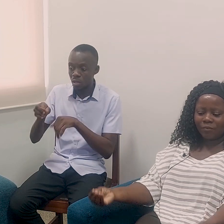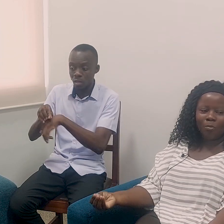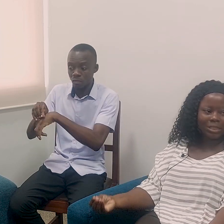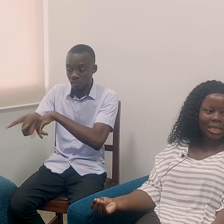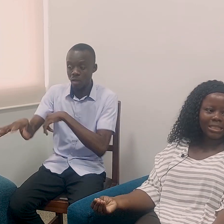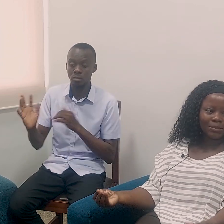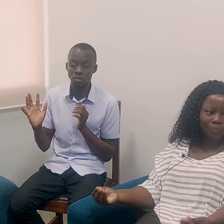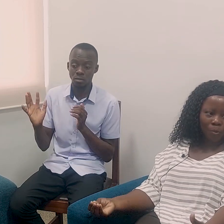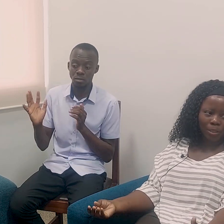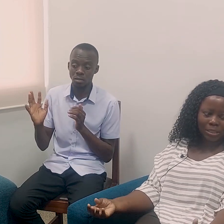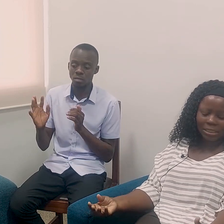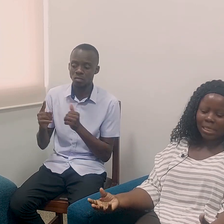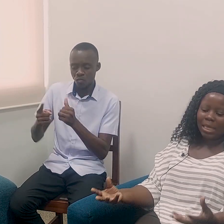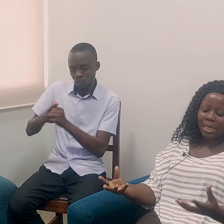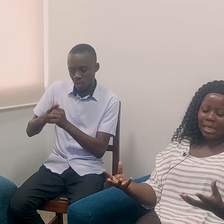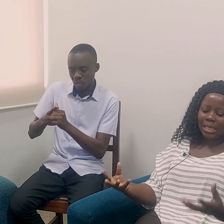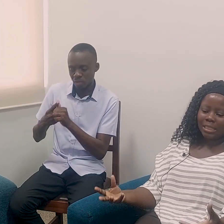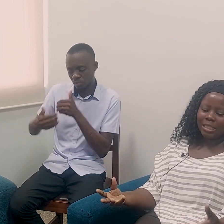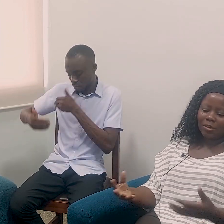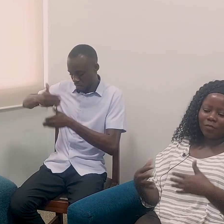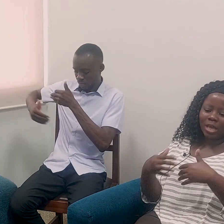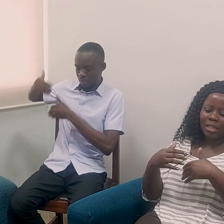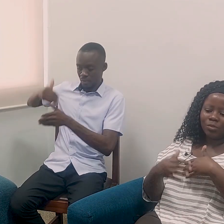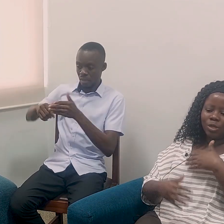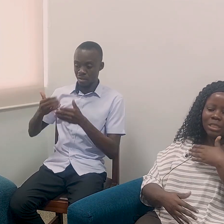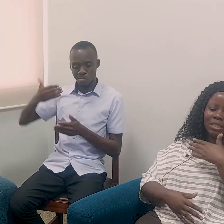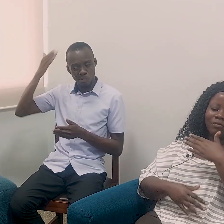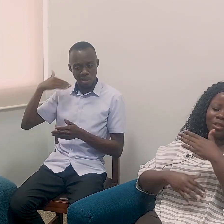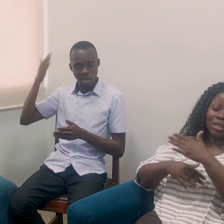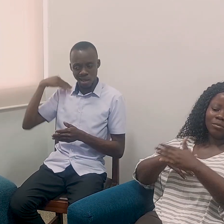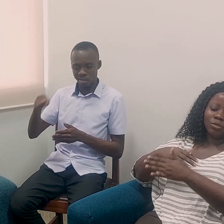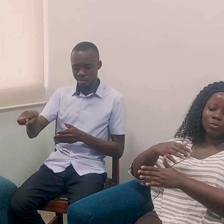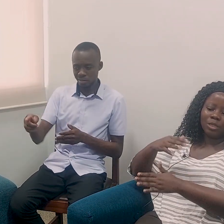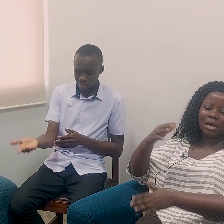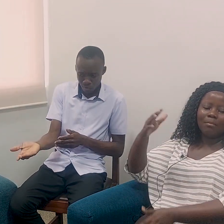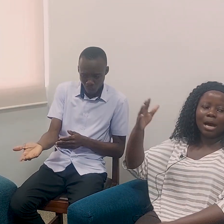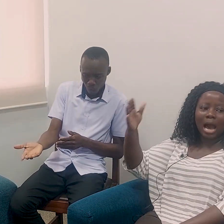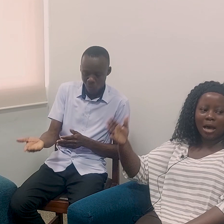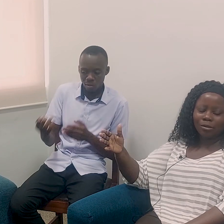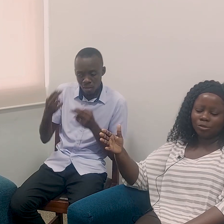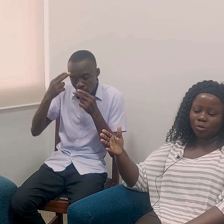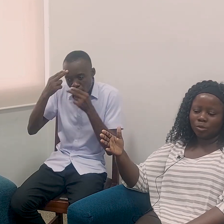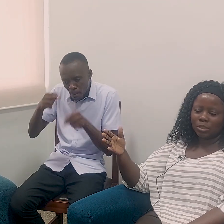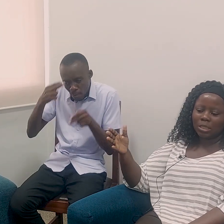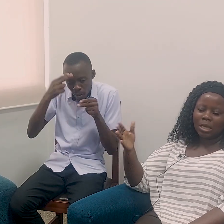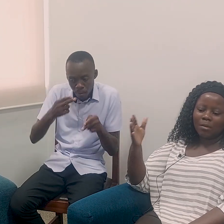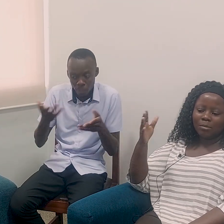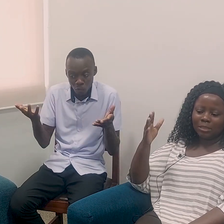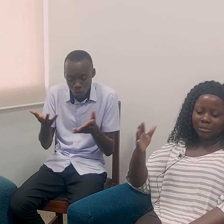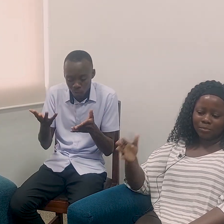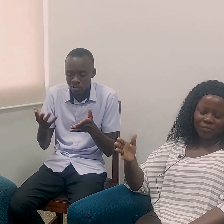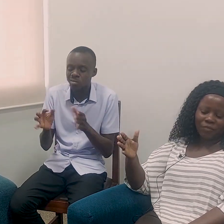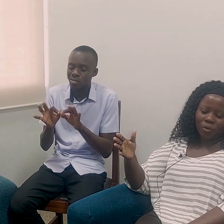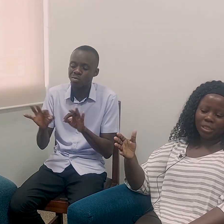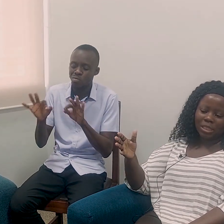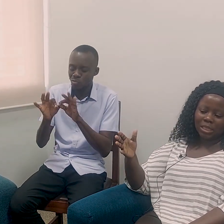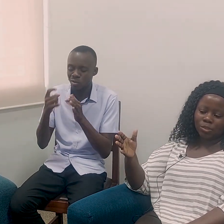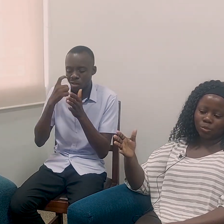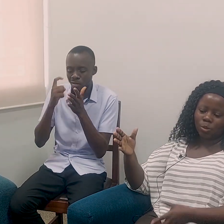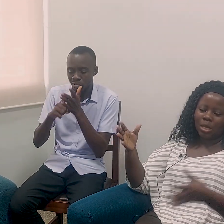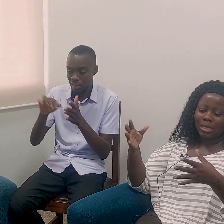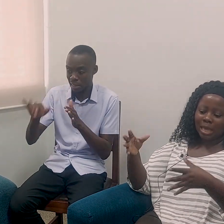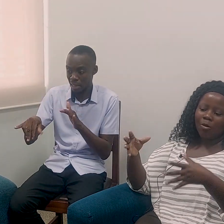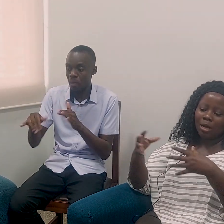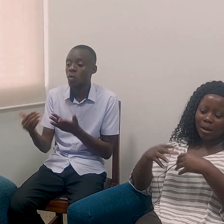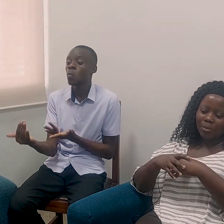addressed from that point, instead of us waiting for them to become adults before they get